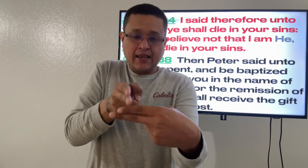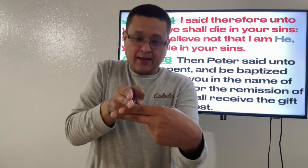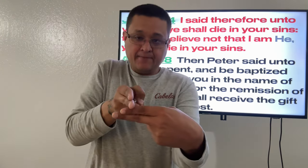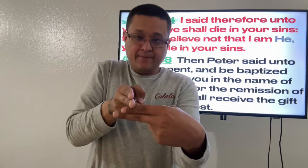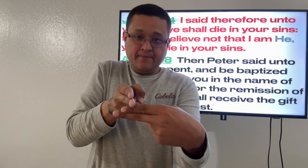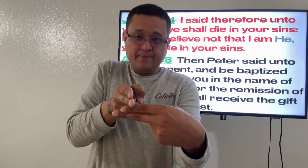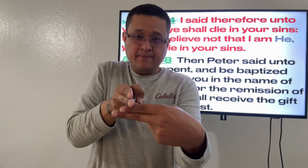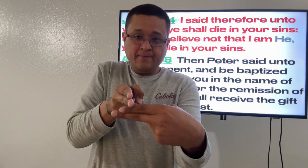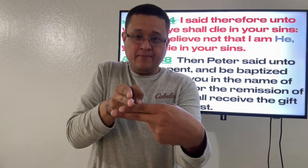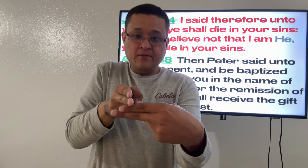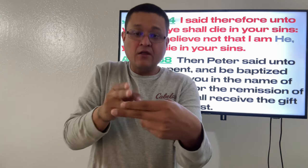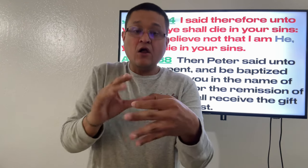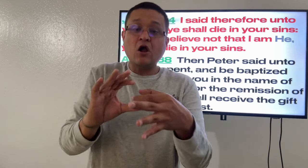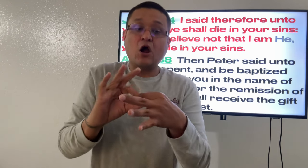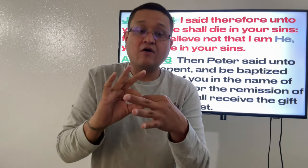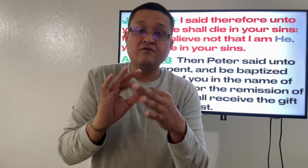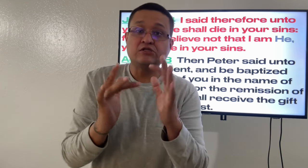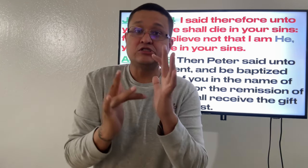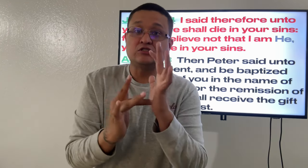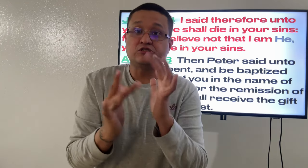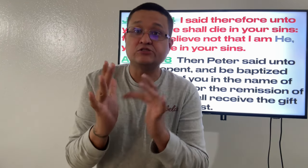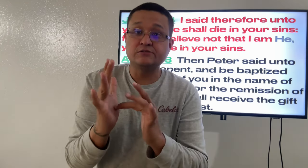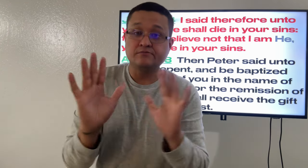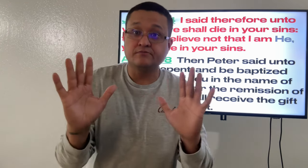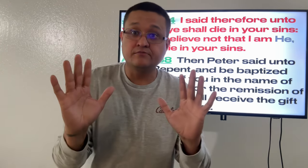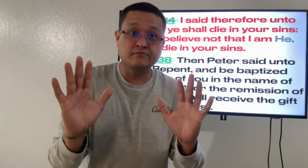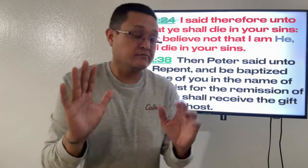every one of you in the name of Jesus